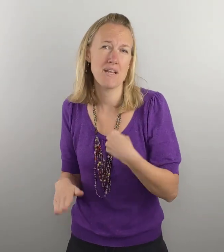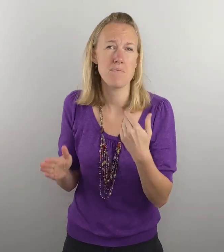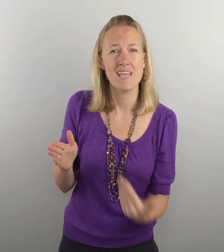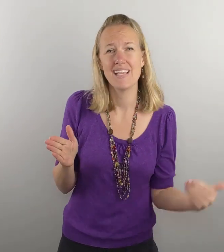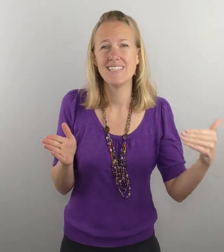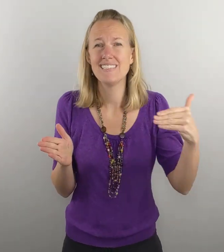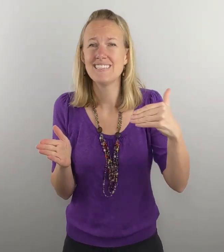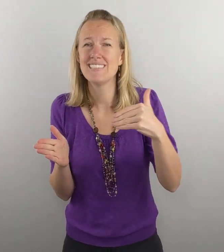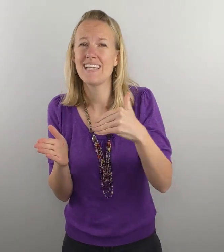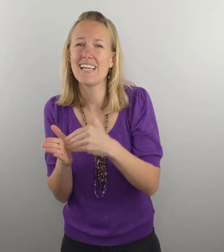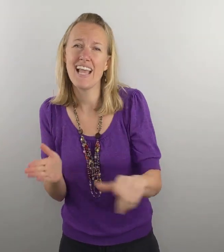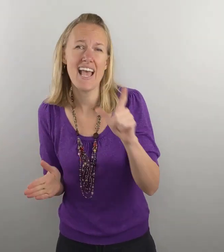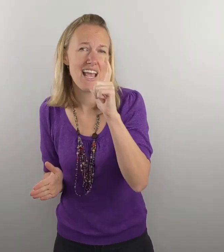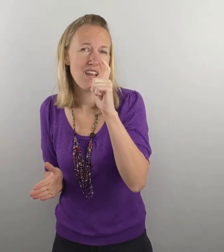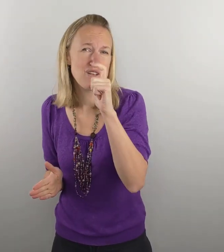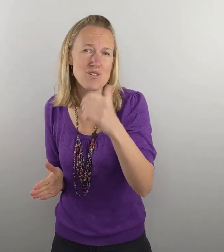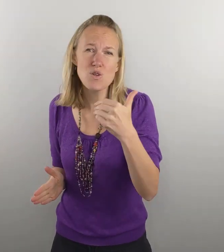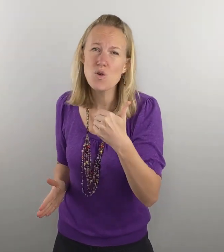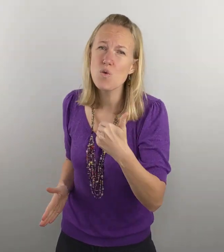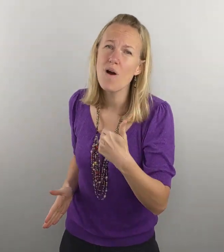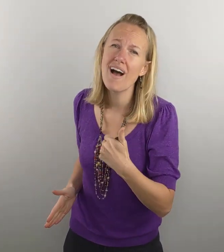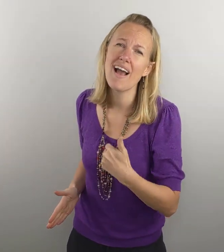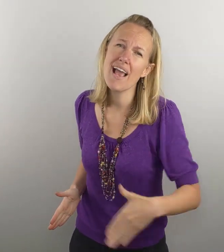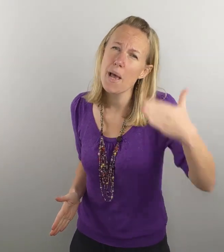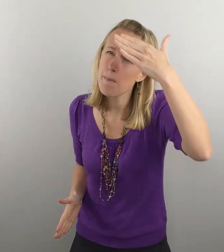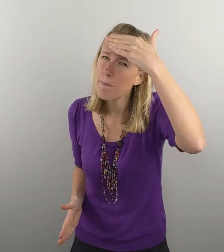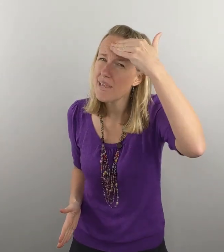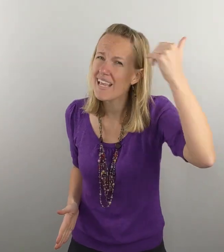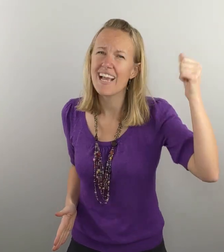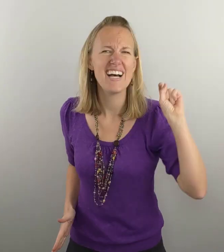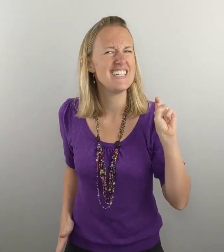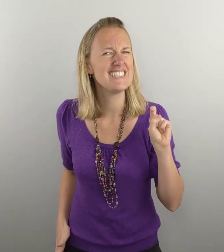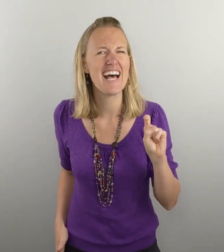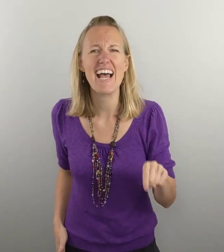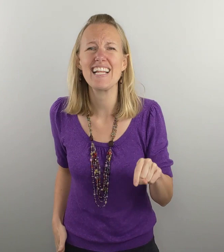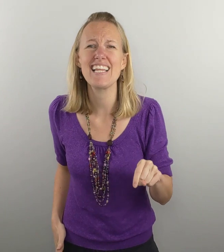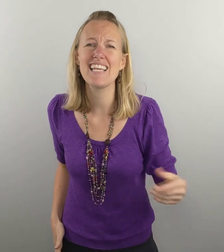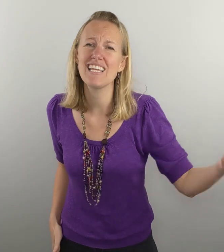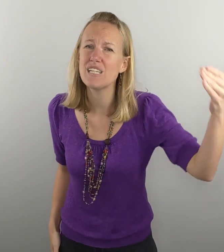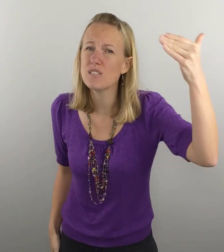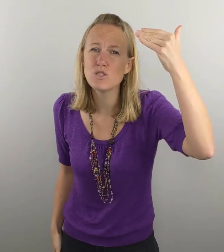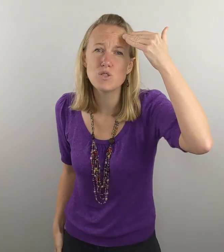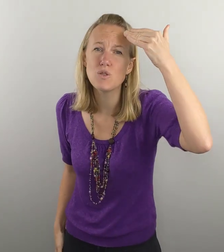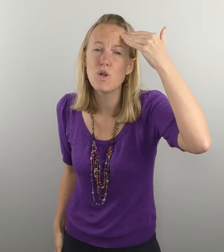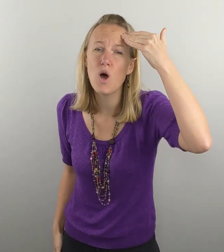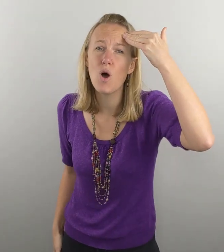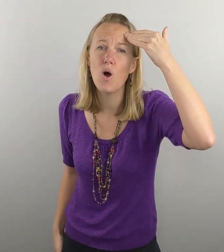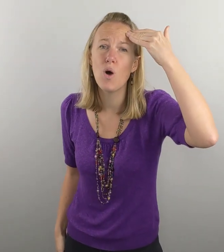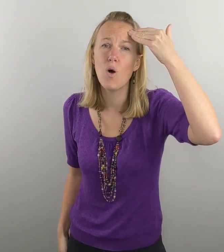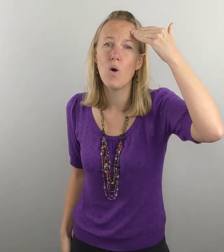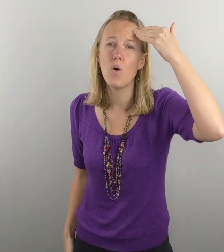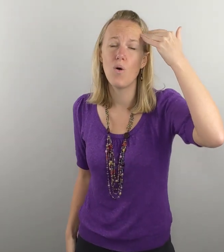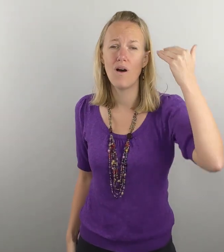Remind me once again just who I am, because I need to know.